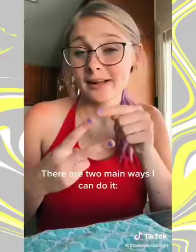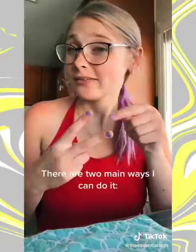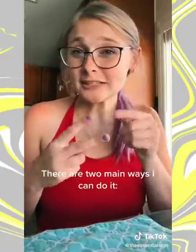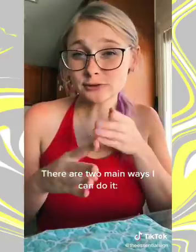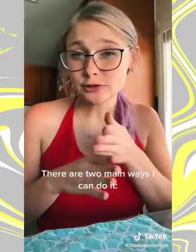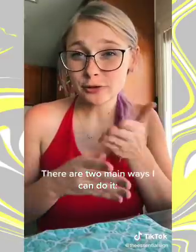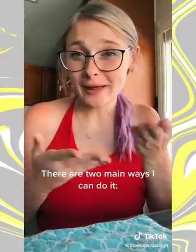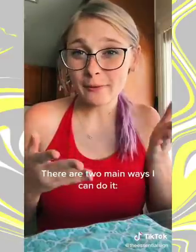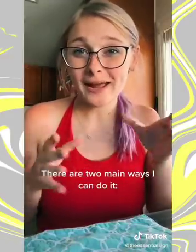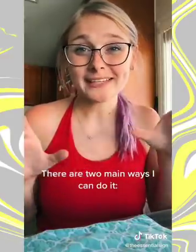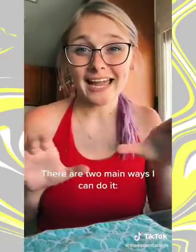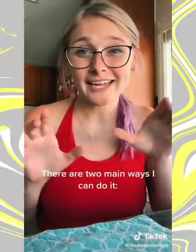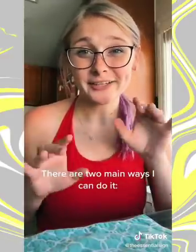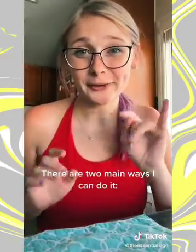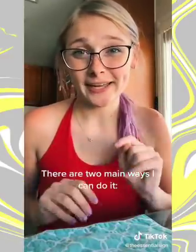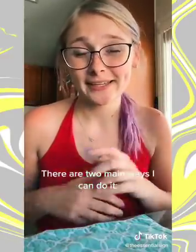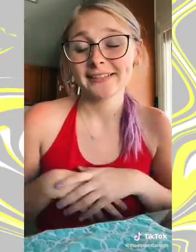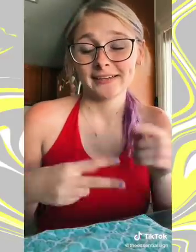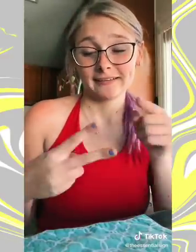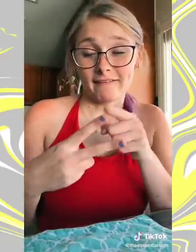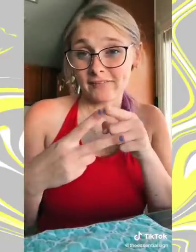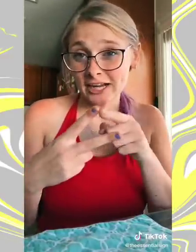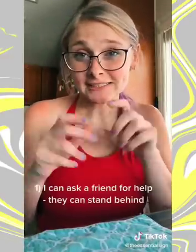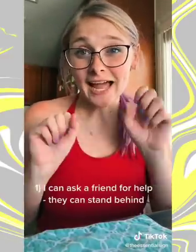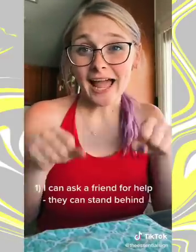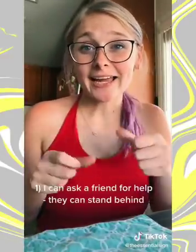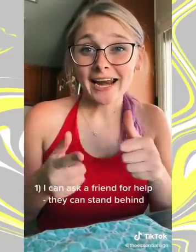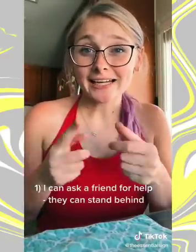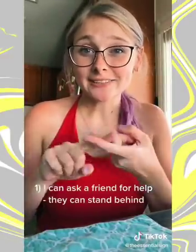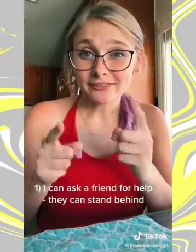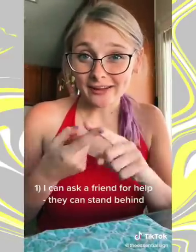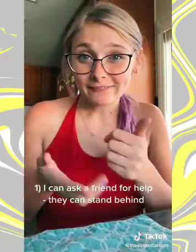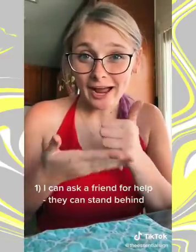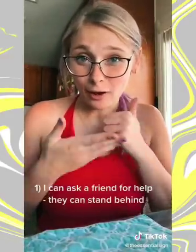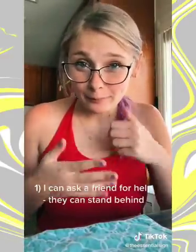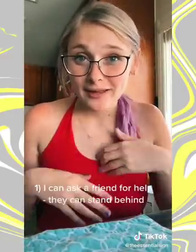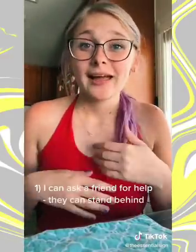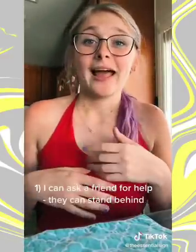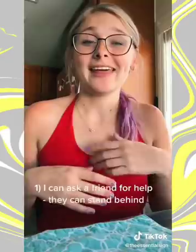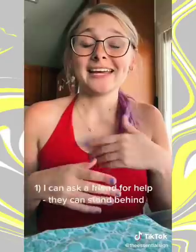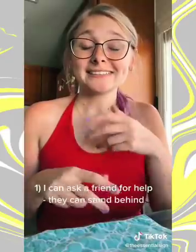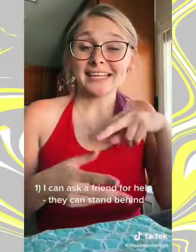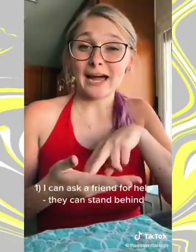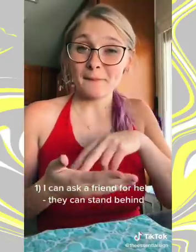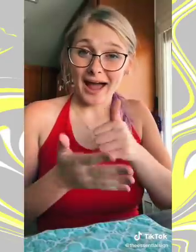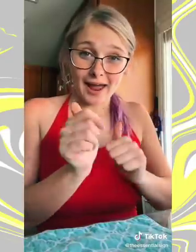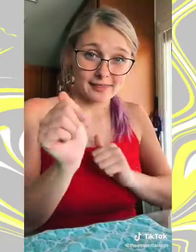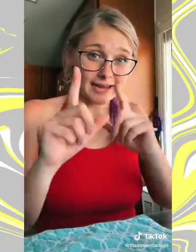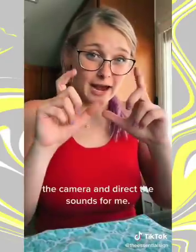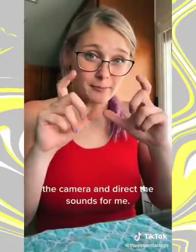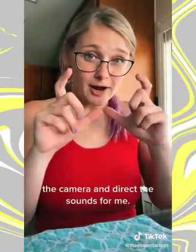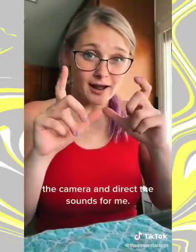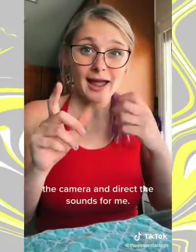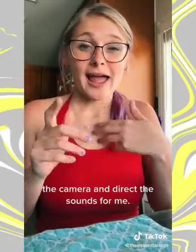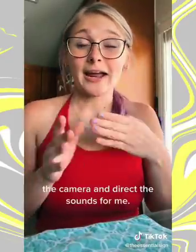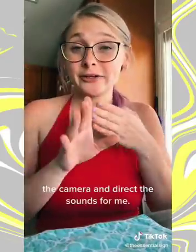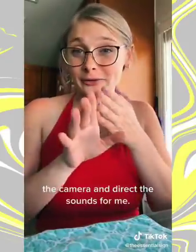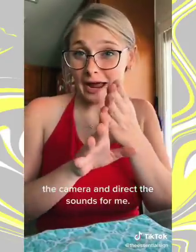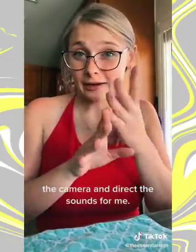There's two main ways I can do it. First, I can ask a friend for help and they can stand behind the camera and direct me